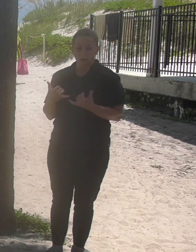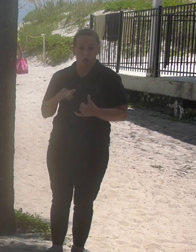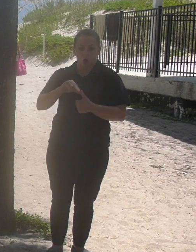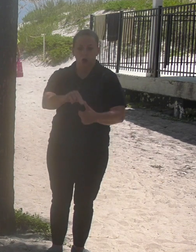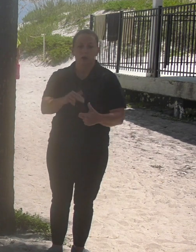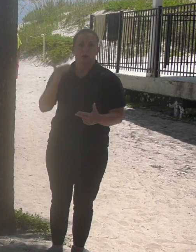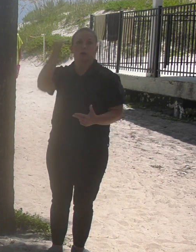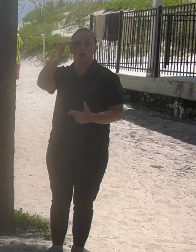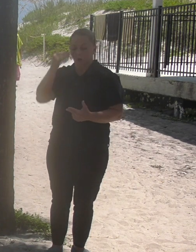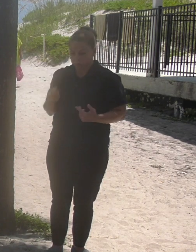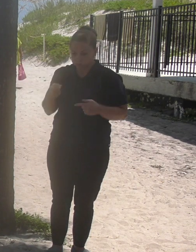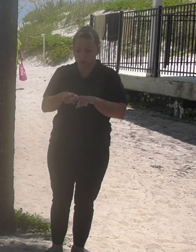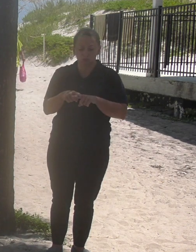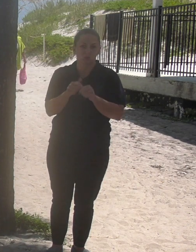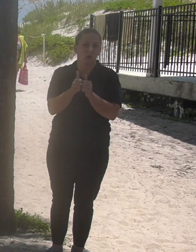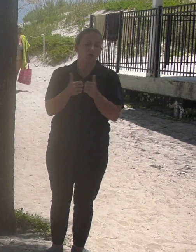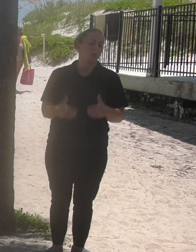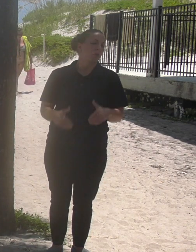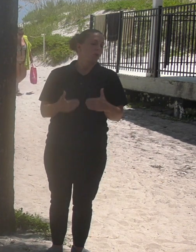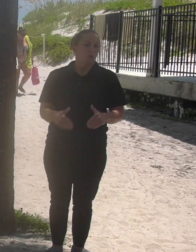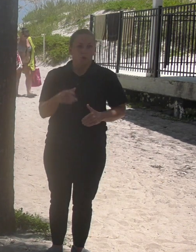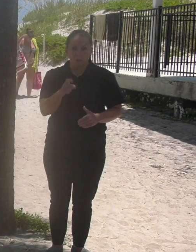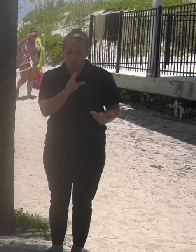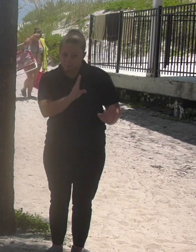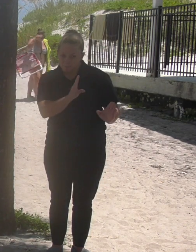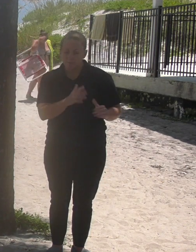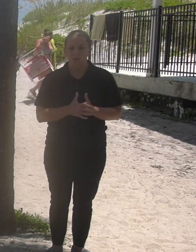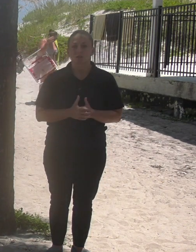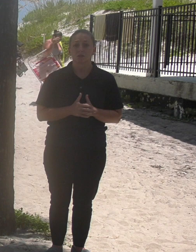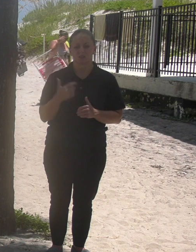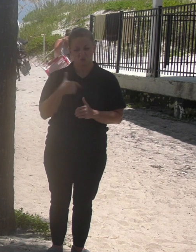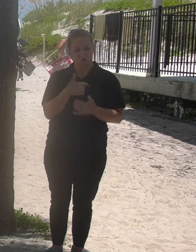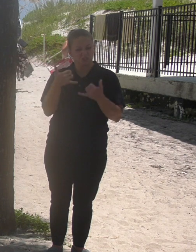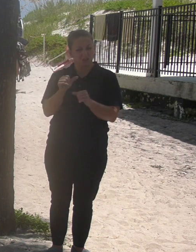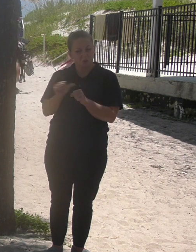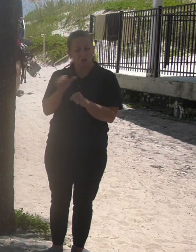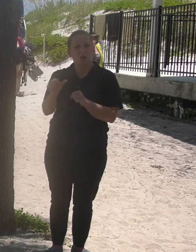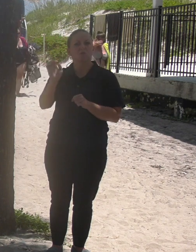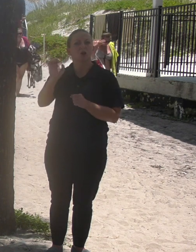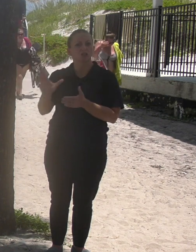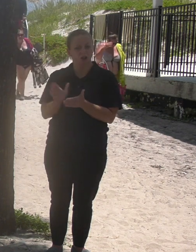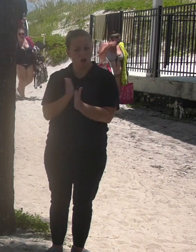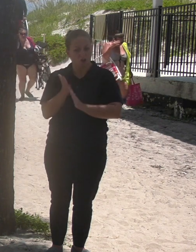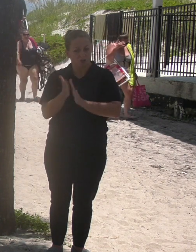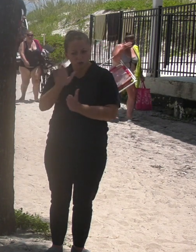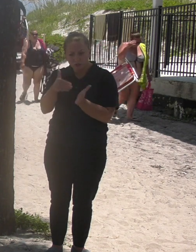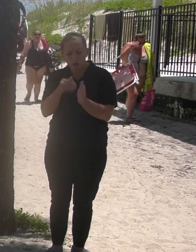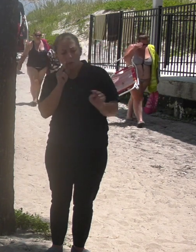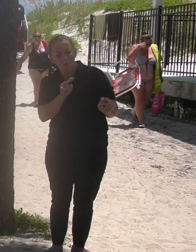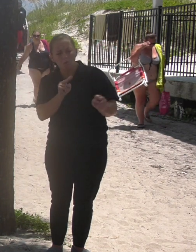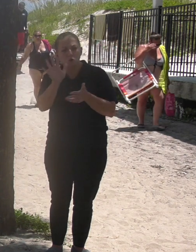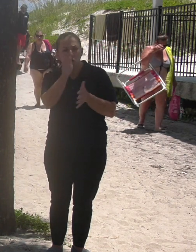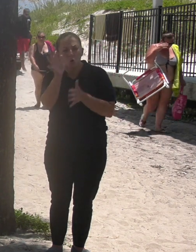The city and our emergency personnel will continue to work at the Emergency Operations Center to monitor and track the storm and any potential impacts to